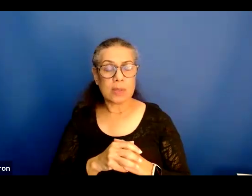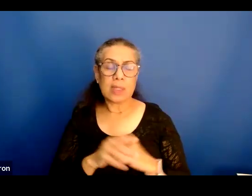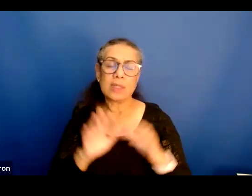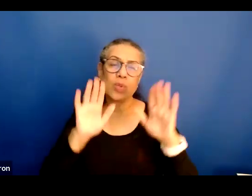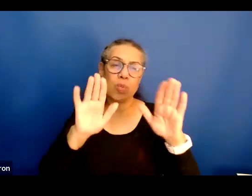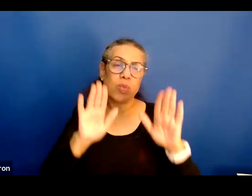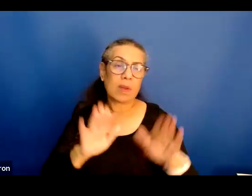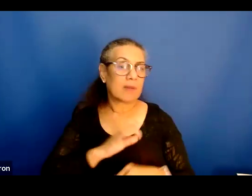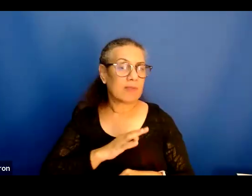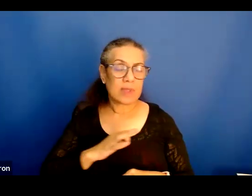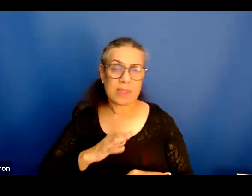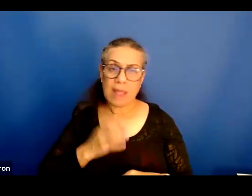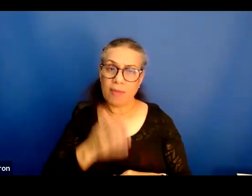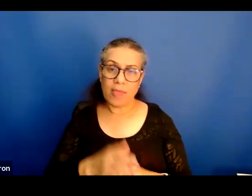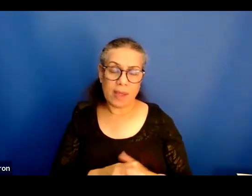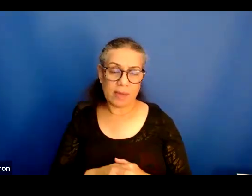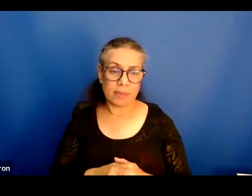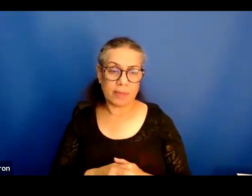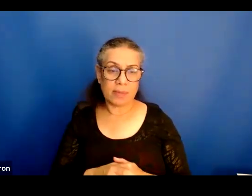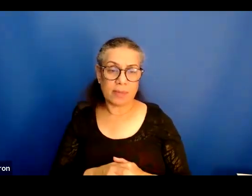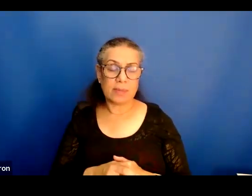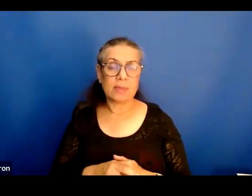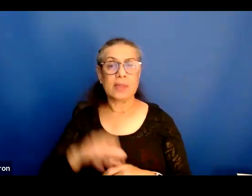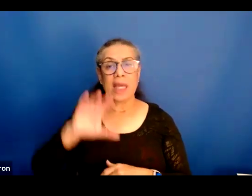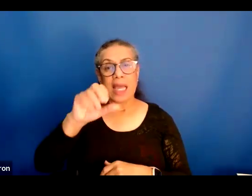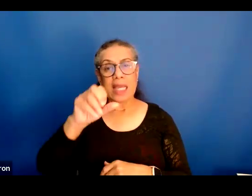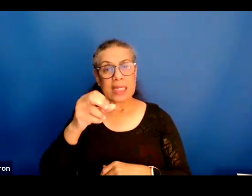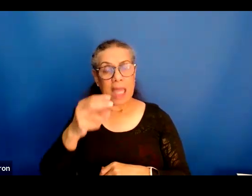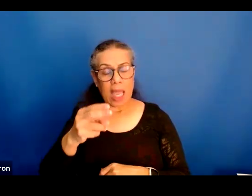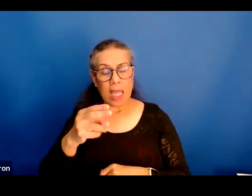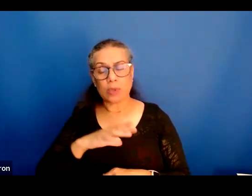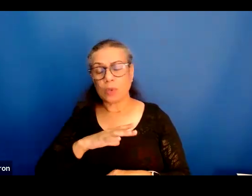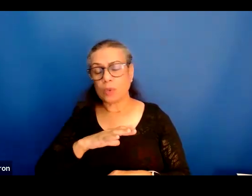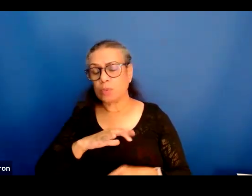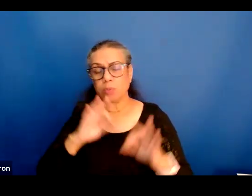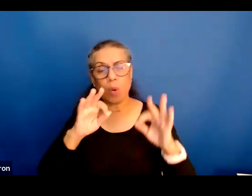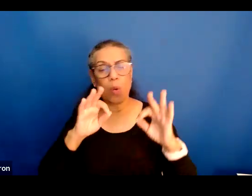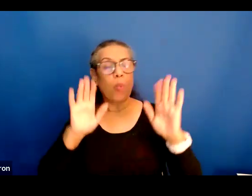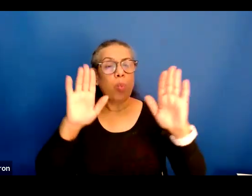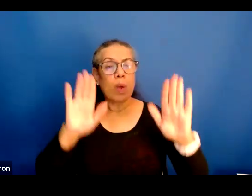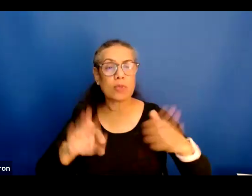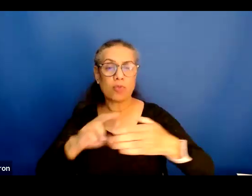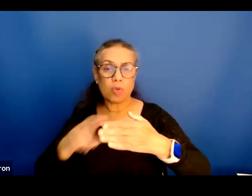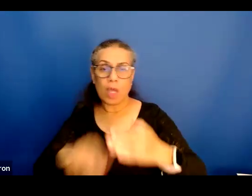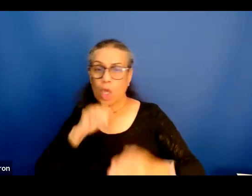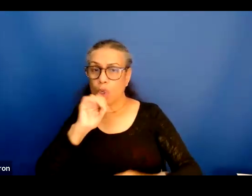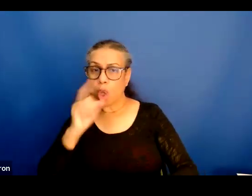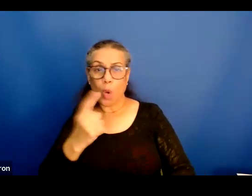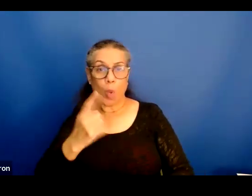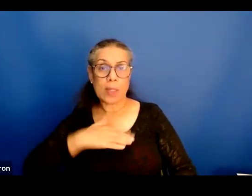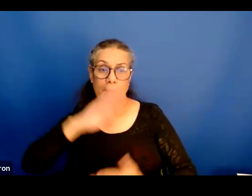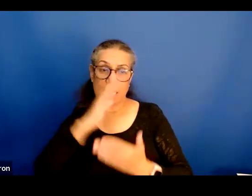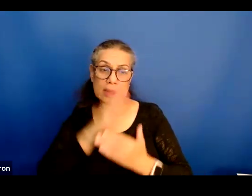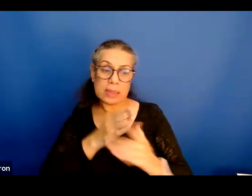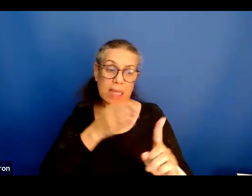supportive staff. Cash has shown undeniable results, not just in my son's life, but in many others.